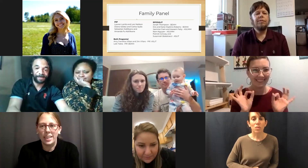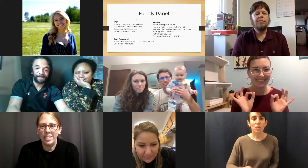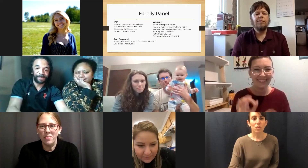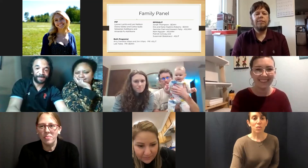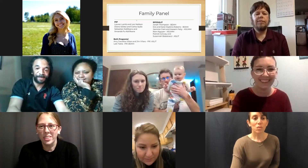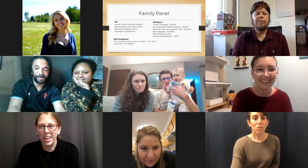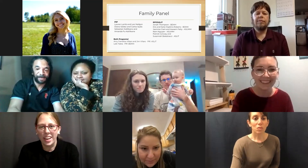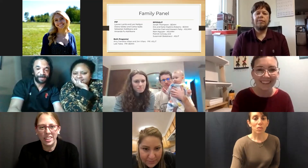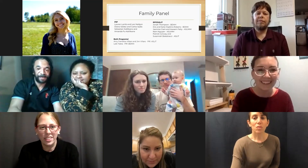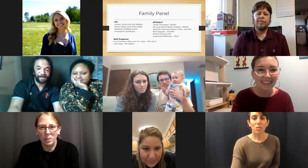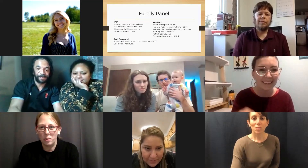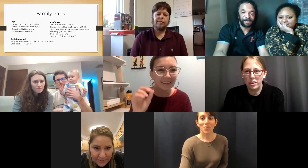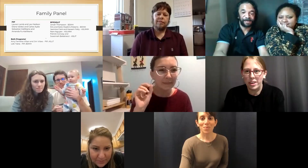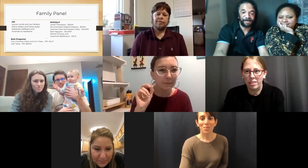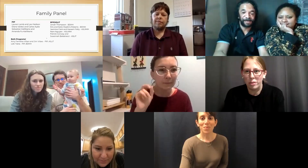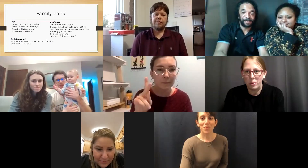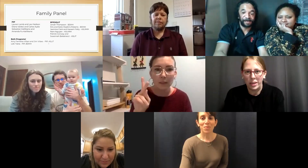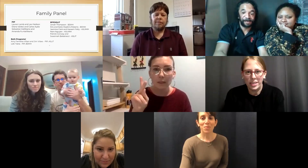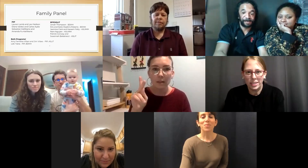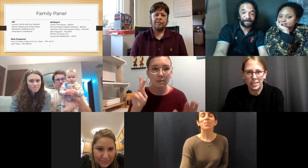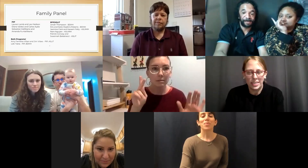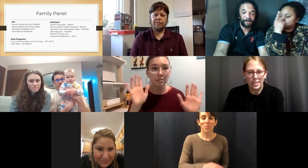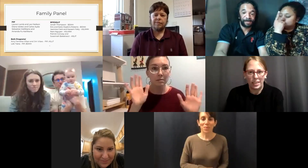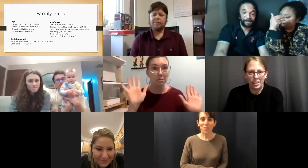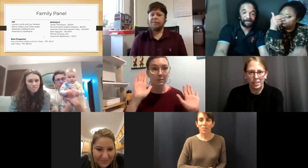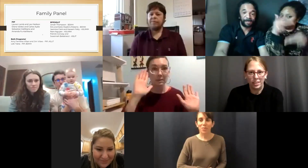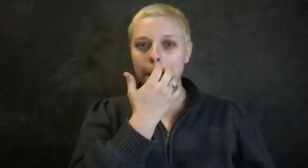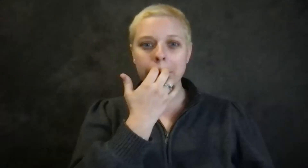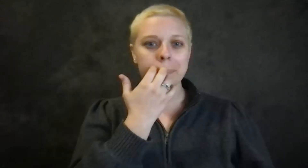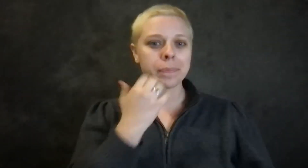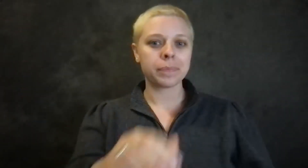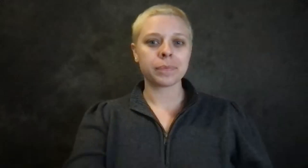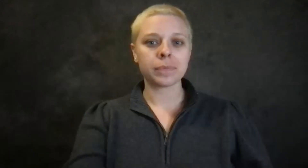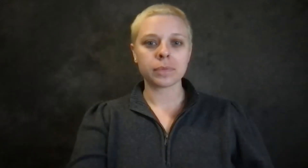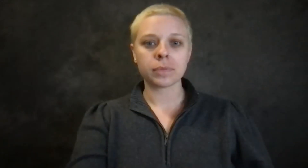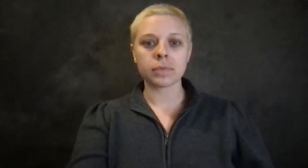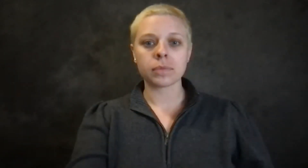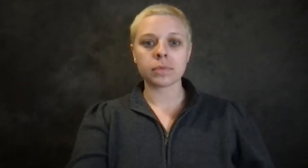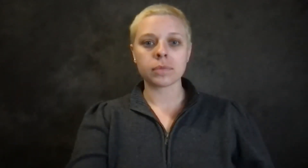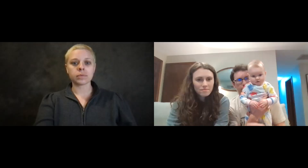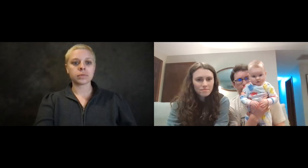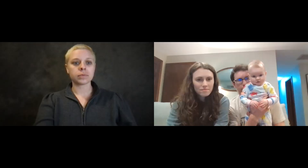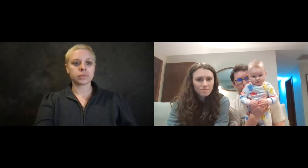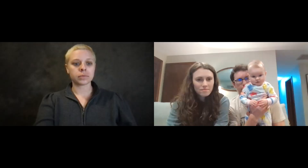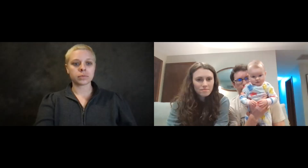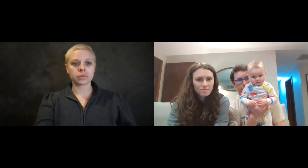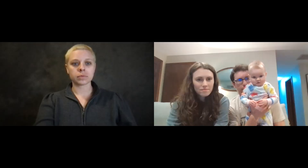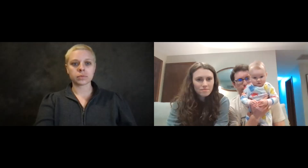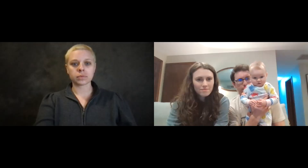This is Annie. Hi there, I think we've got everyone. Let's see. Oh, just one moment.